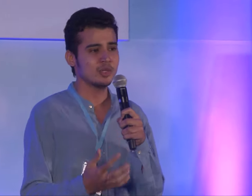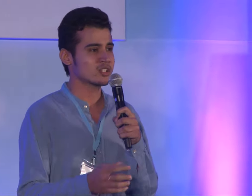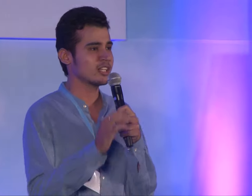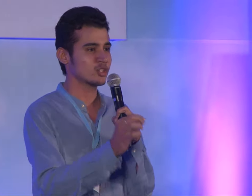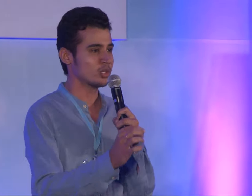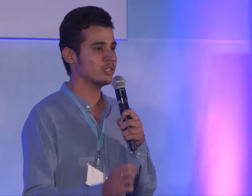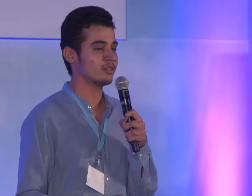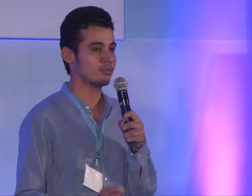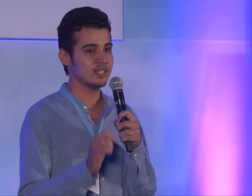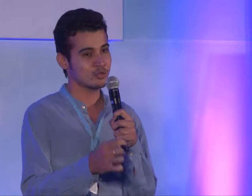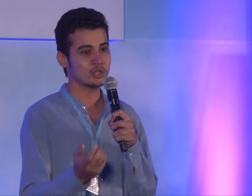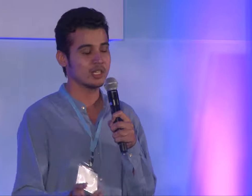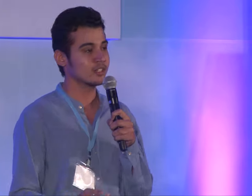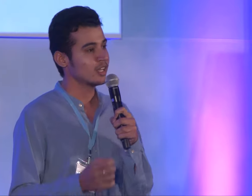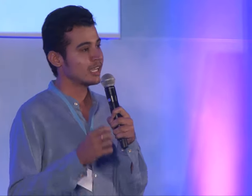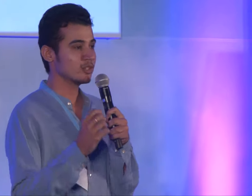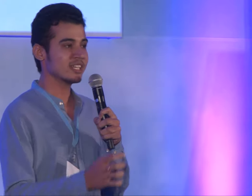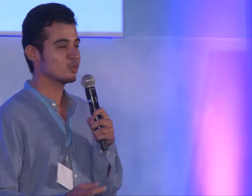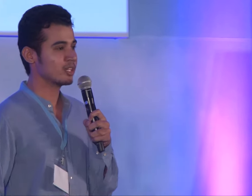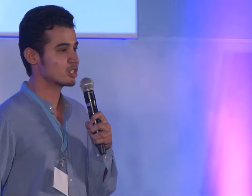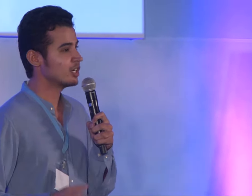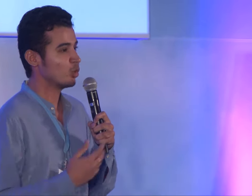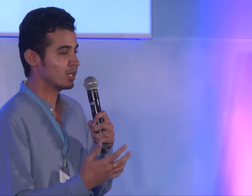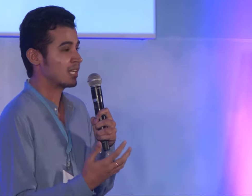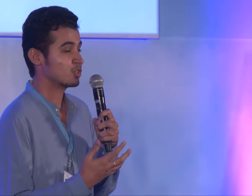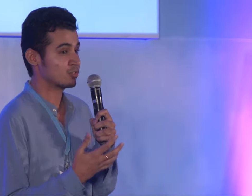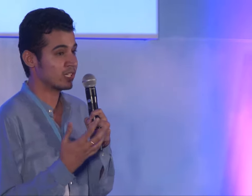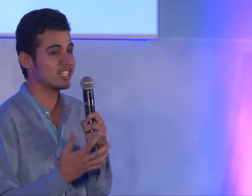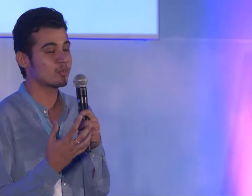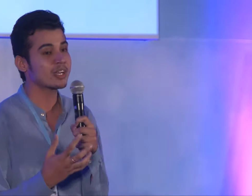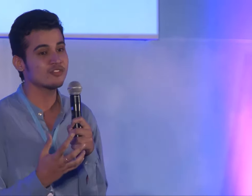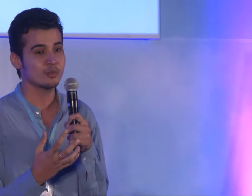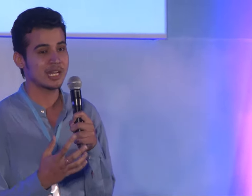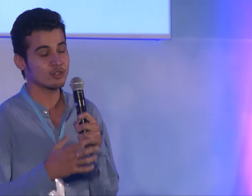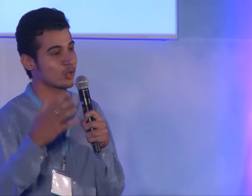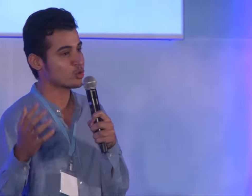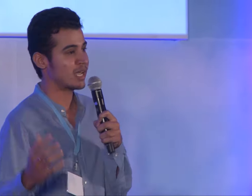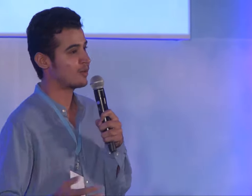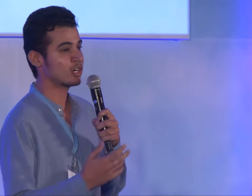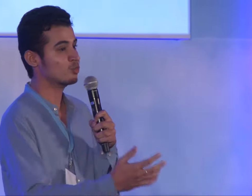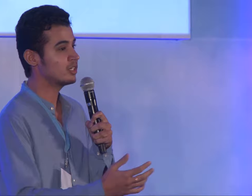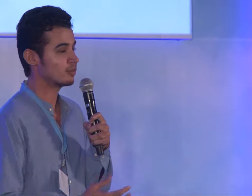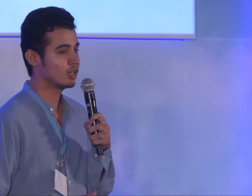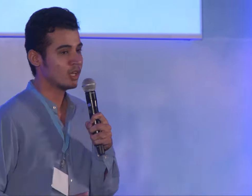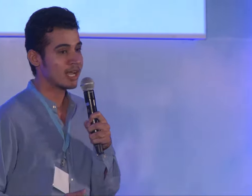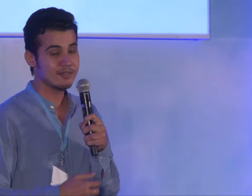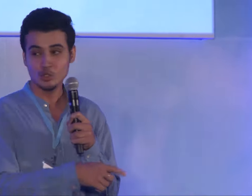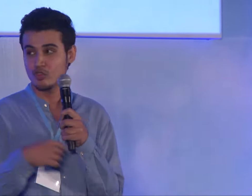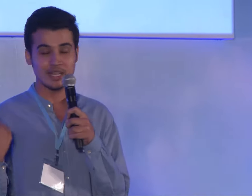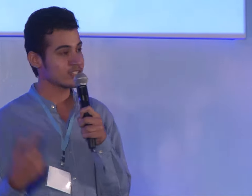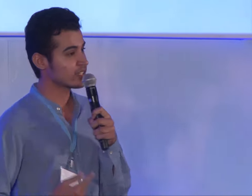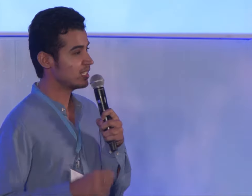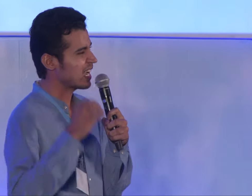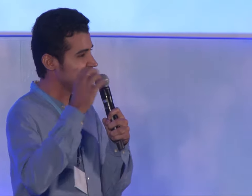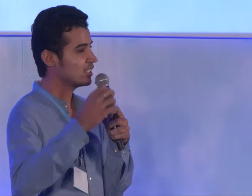was an inspiration. That story, that piece, you have to read it. It was an inspiration. So I told him that it was really inspiring for me and I was close by and I wanted to meet him. And even though